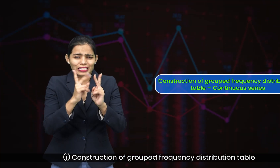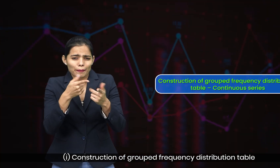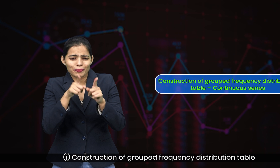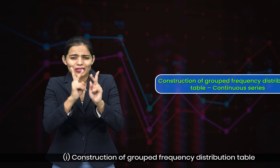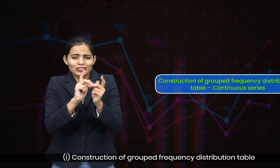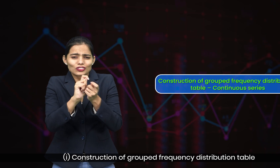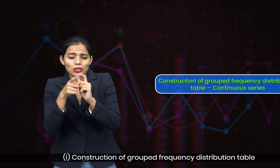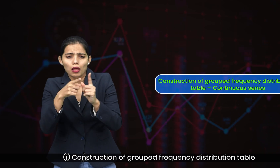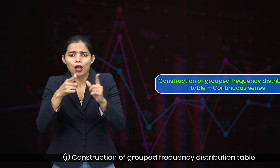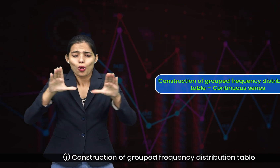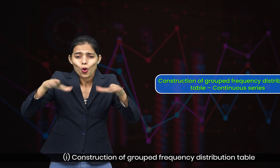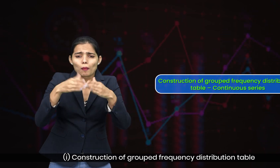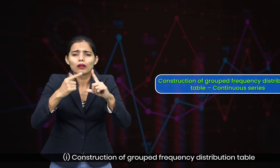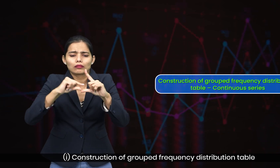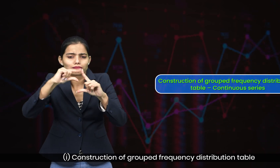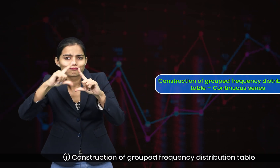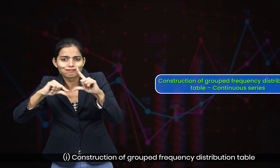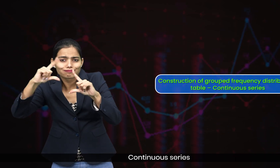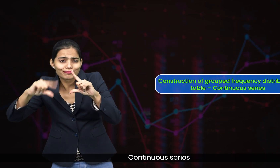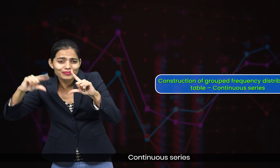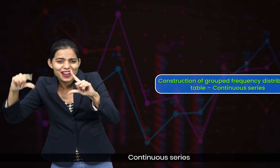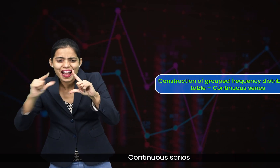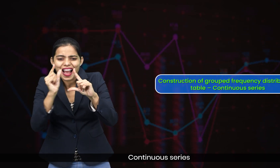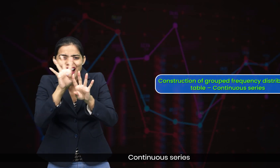of group frequency distribution table, continuous series.